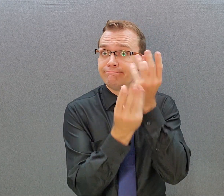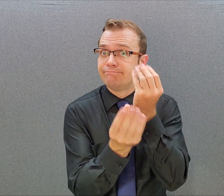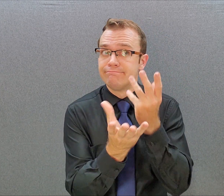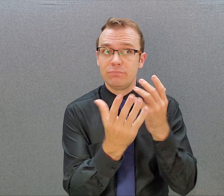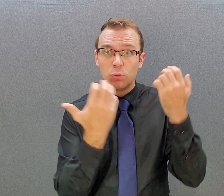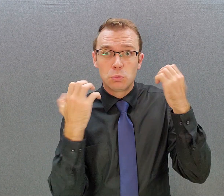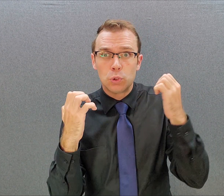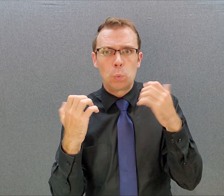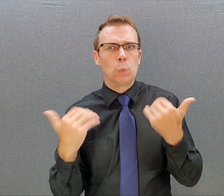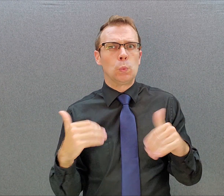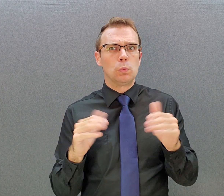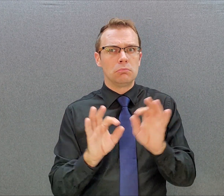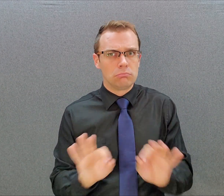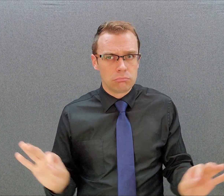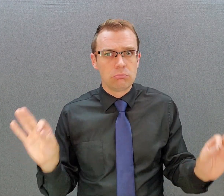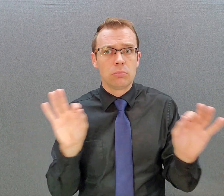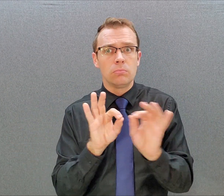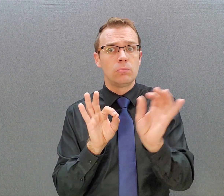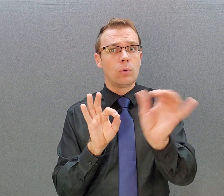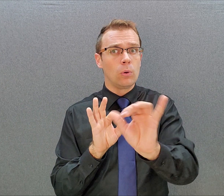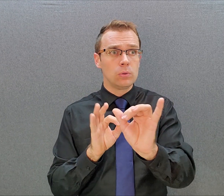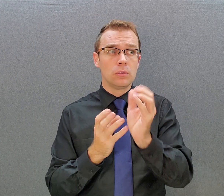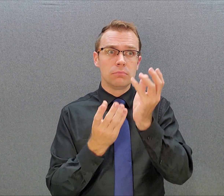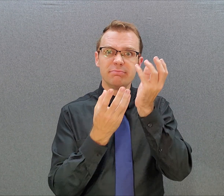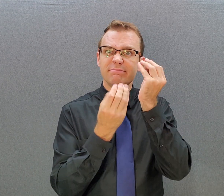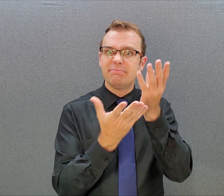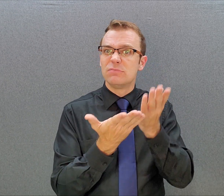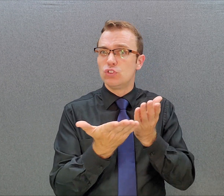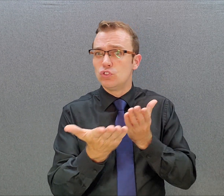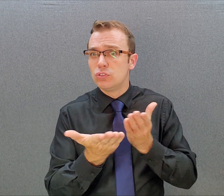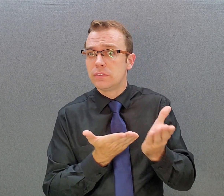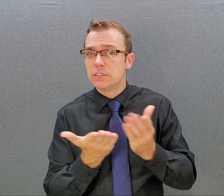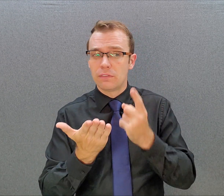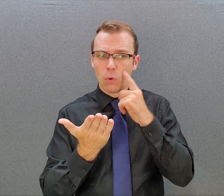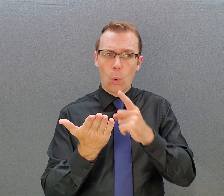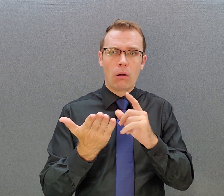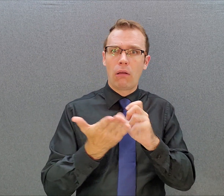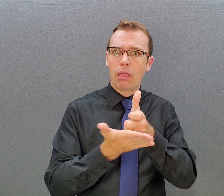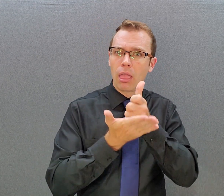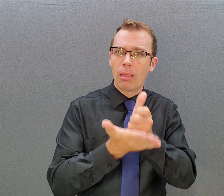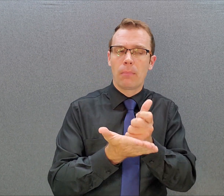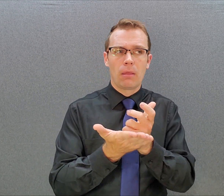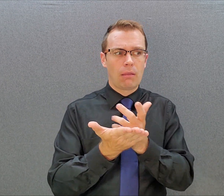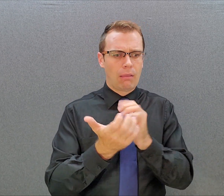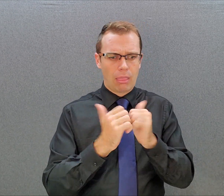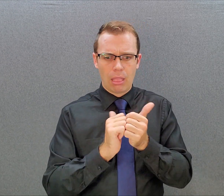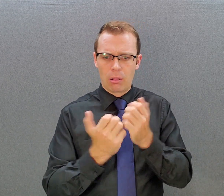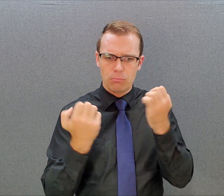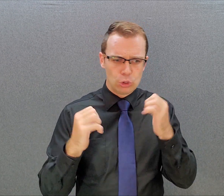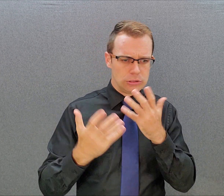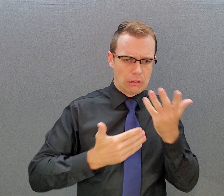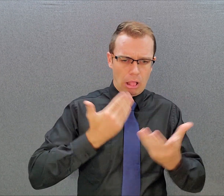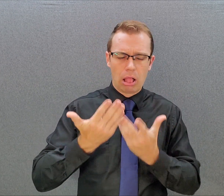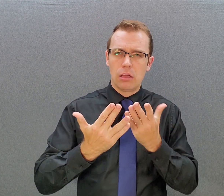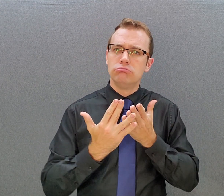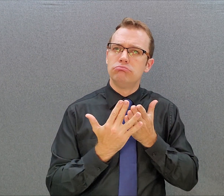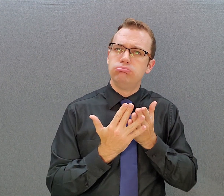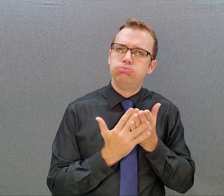critical. So is getting adequate access to services so you can deal with how an emergency affects you